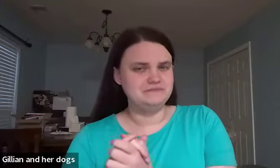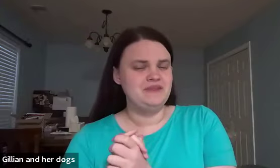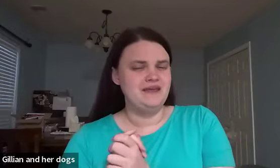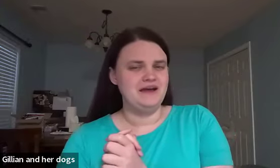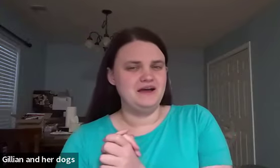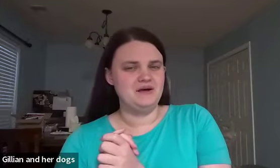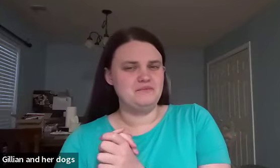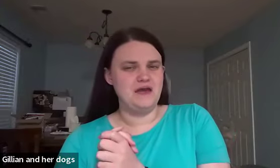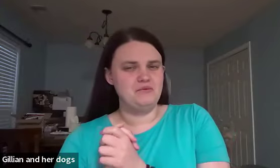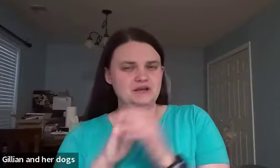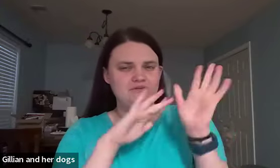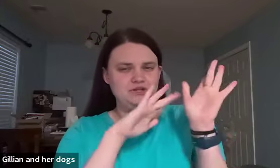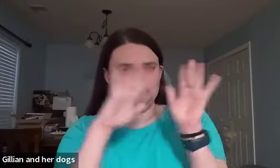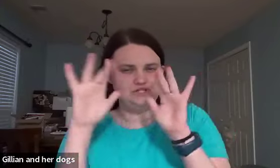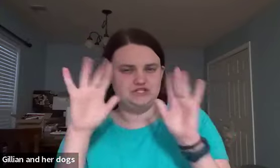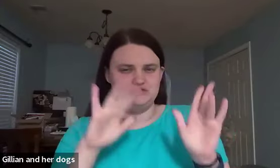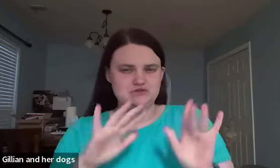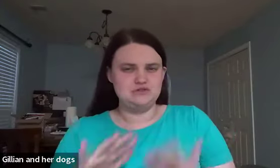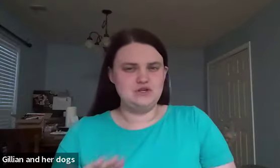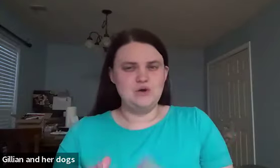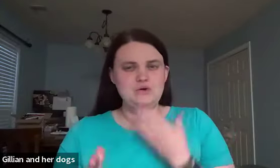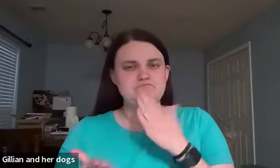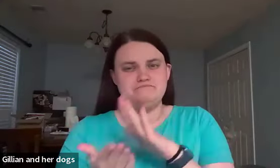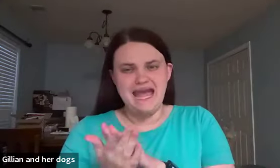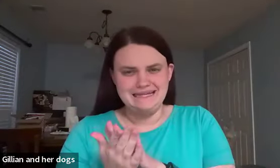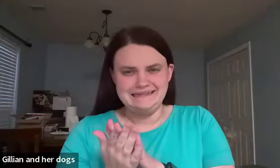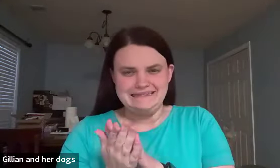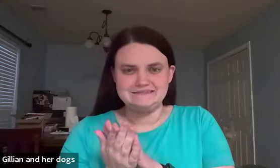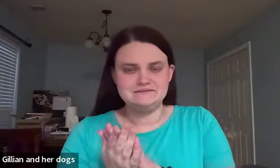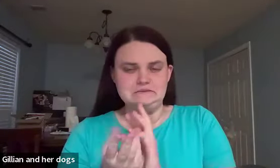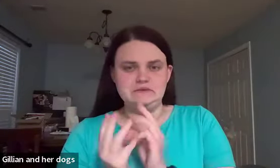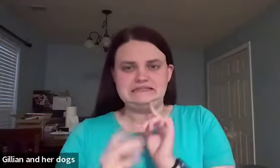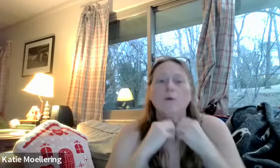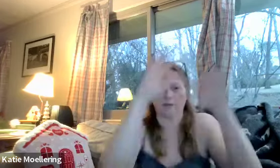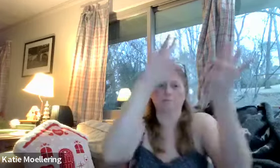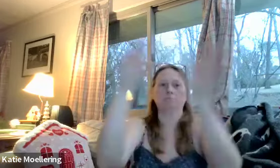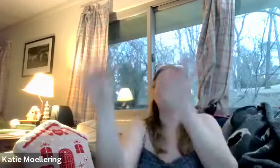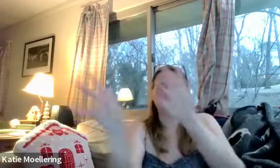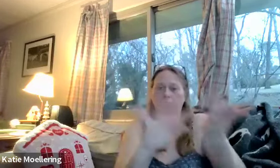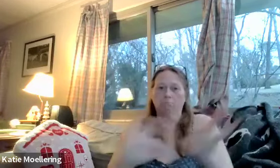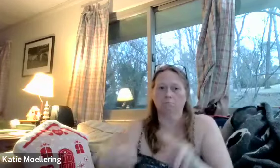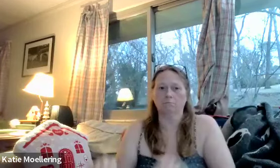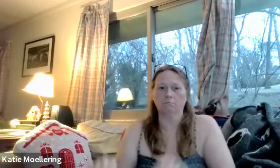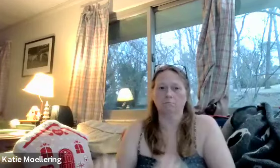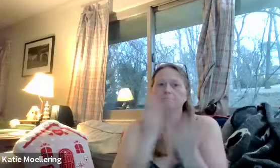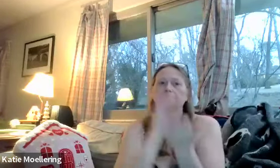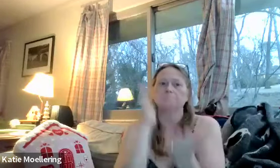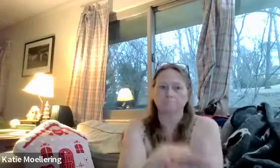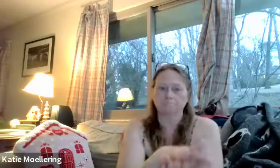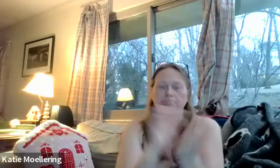short. That one you would just do snow bad, like Oh, severe snow, severe.